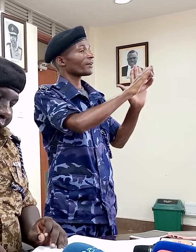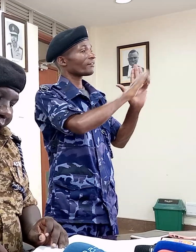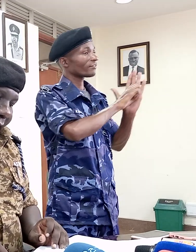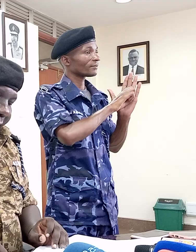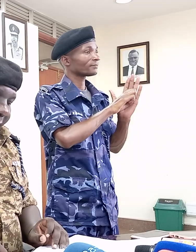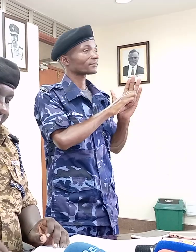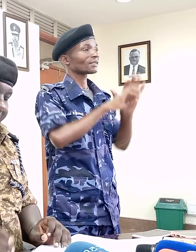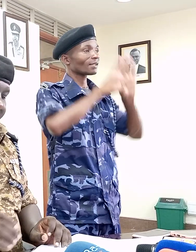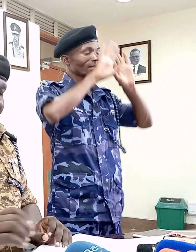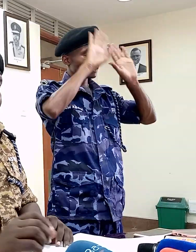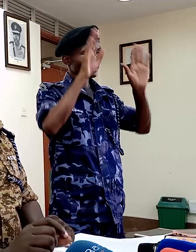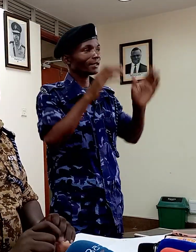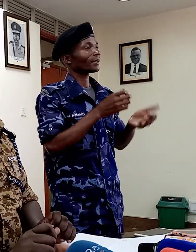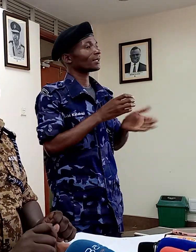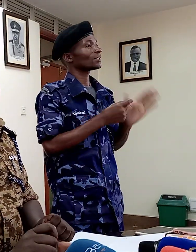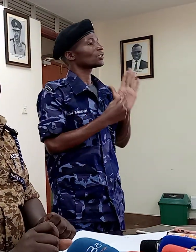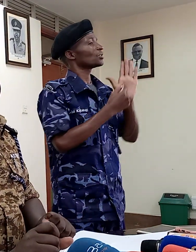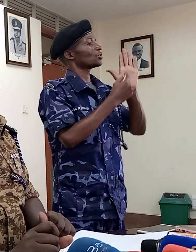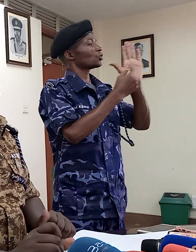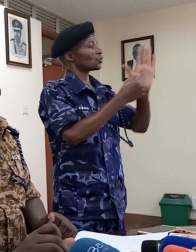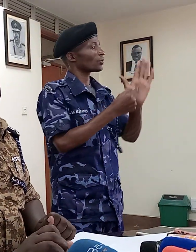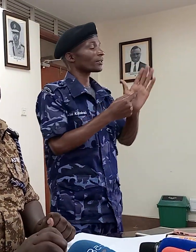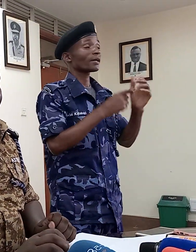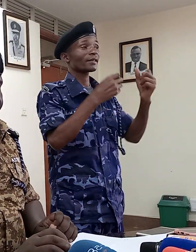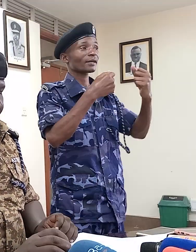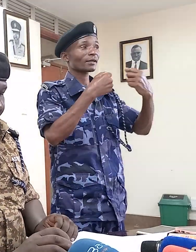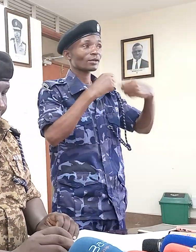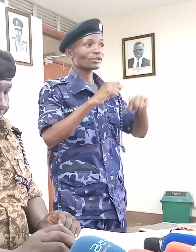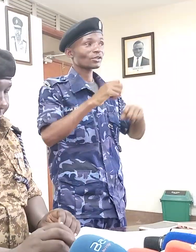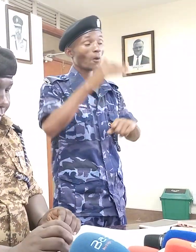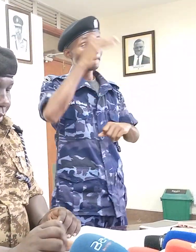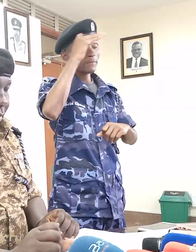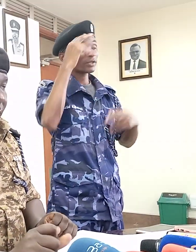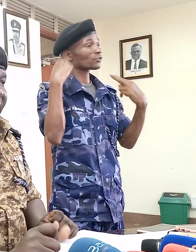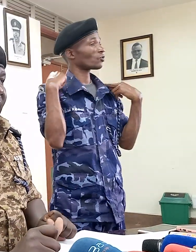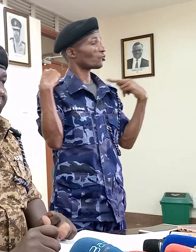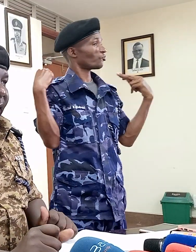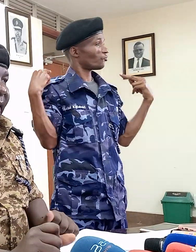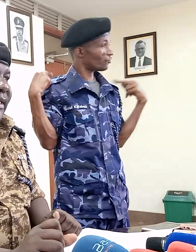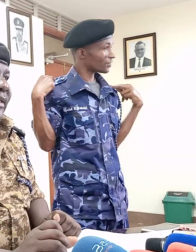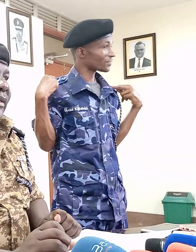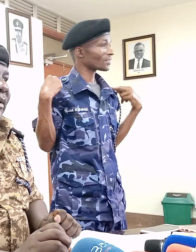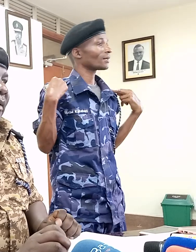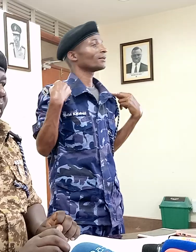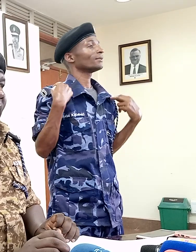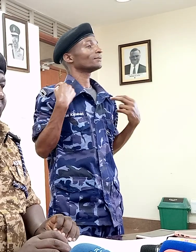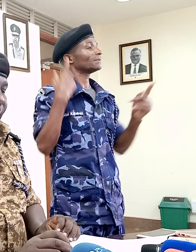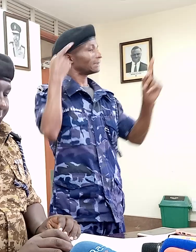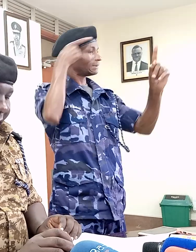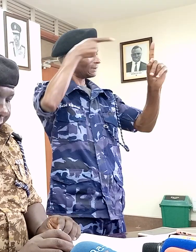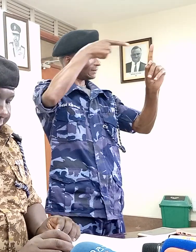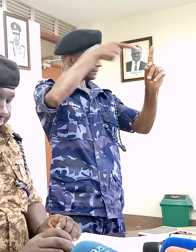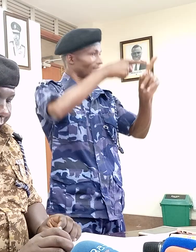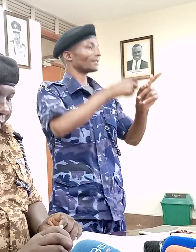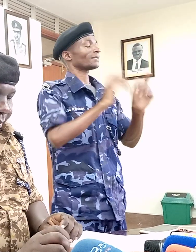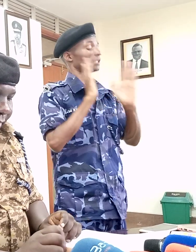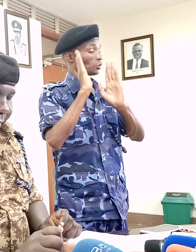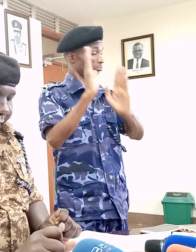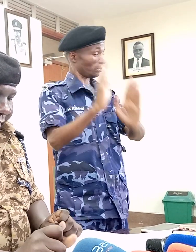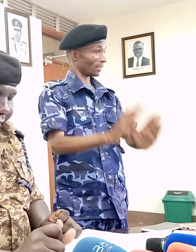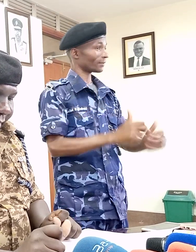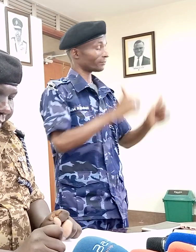it clearly indicates that the actions of our officer were deliberate, planned,